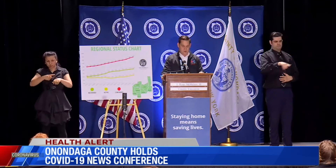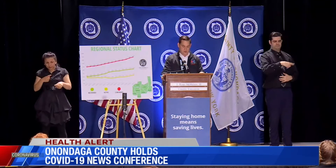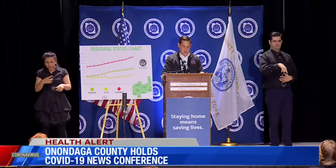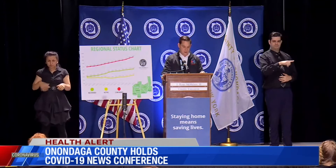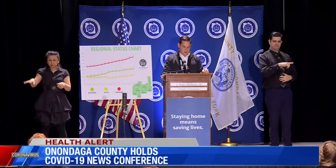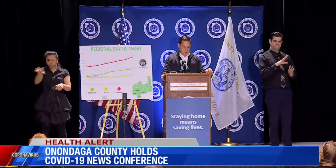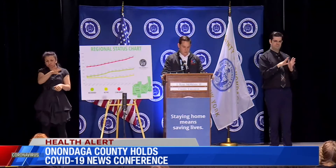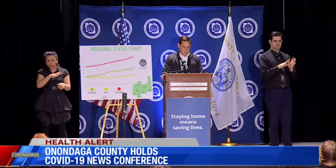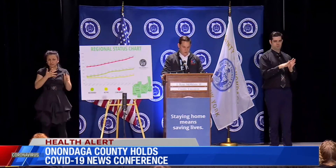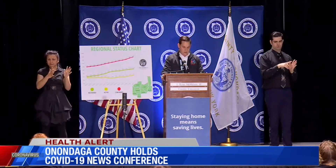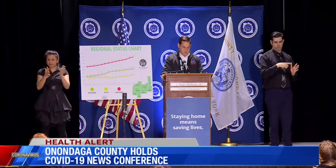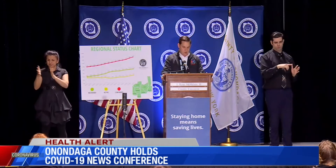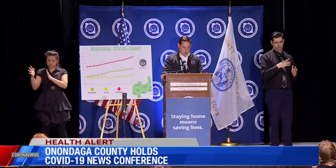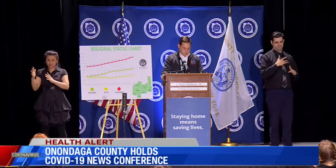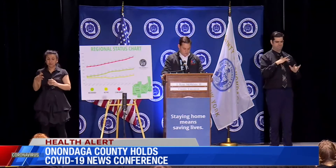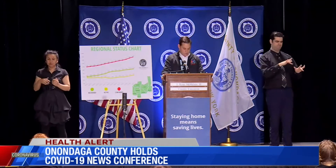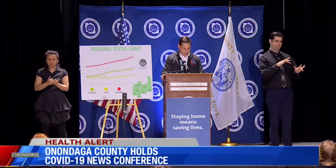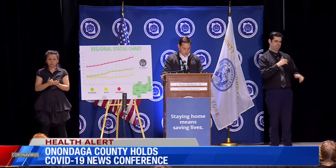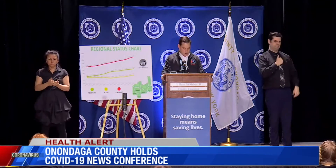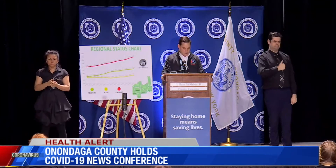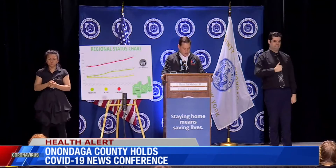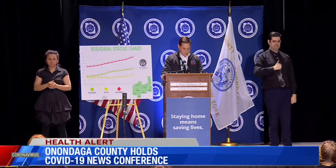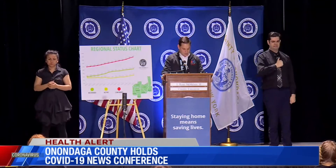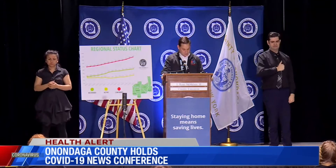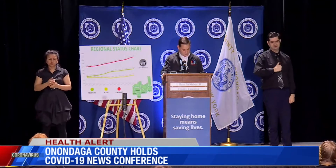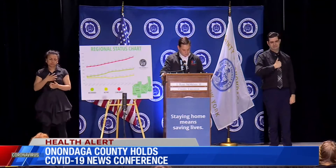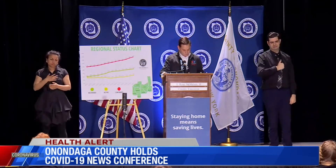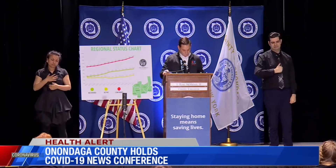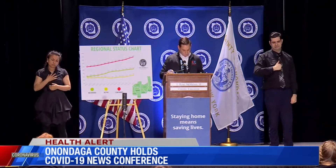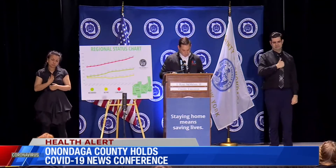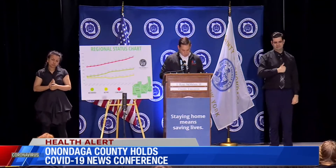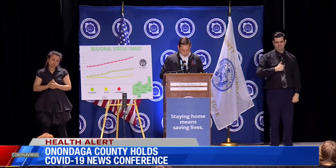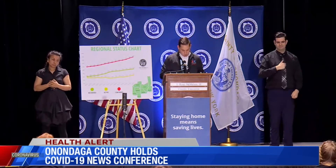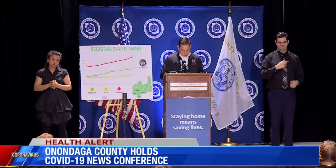very sympathetic for what they've lost in this process.